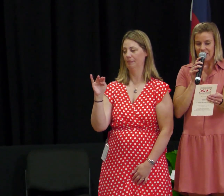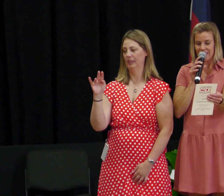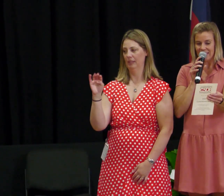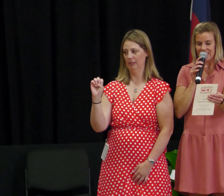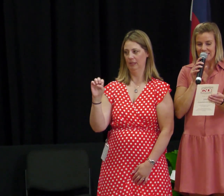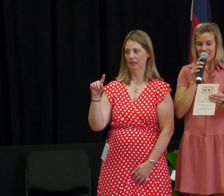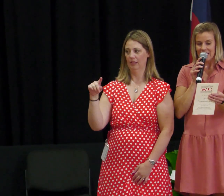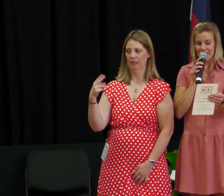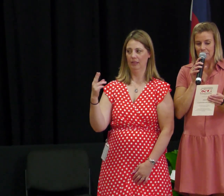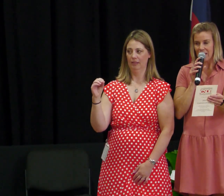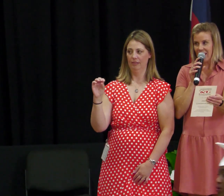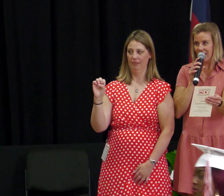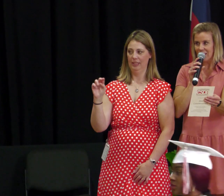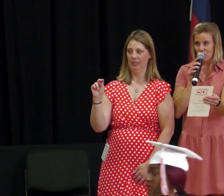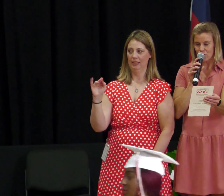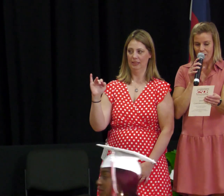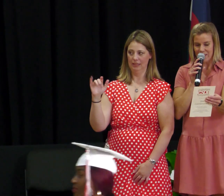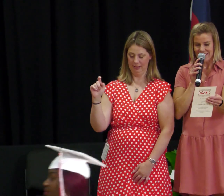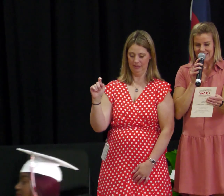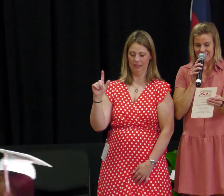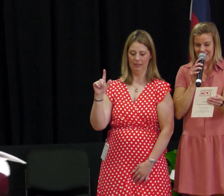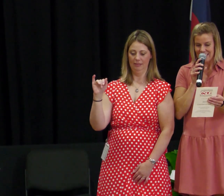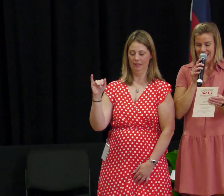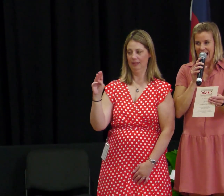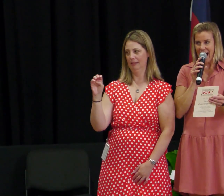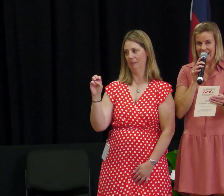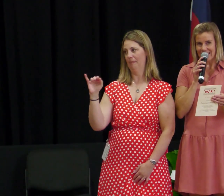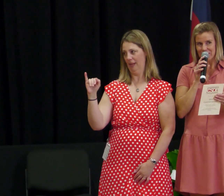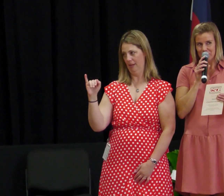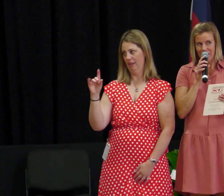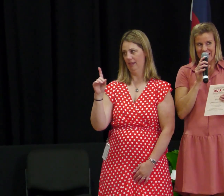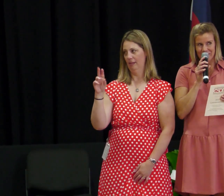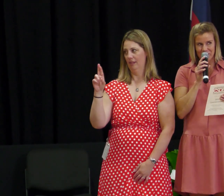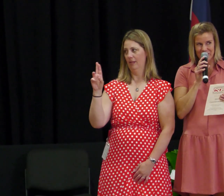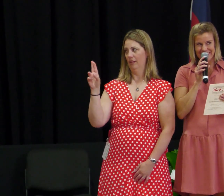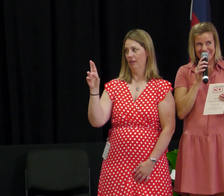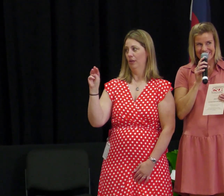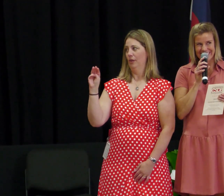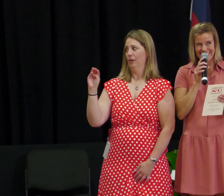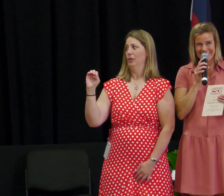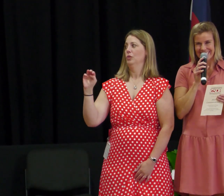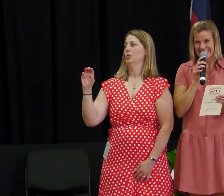Jasmine Phoenix Lee Mae Drummond Highlands Ranch